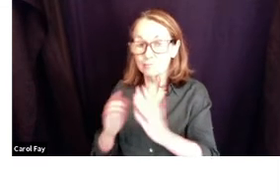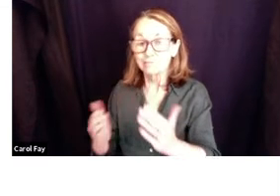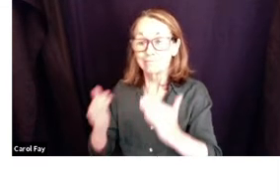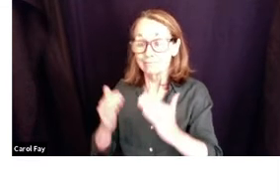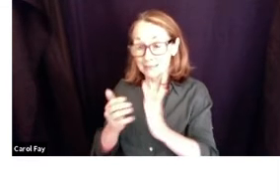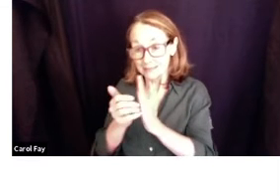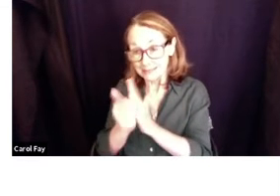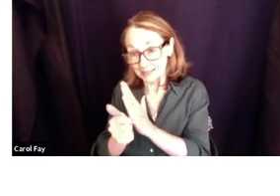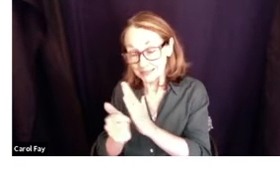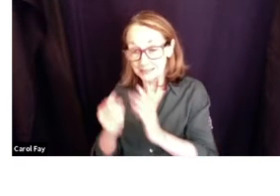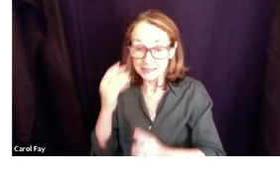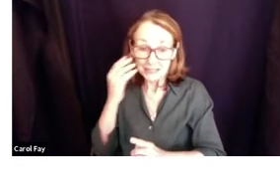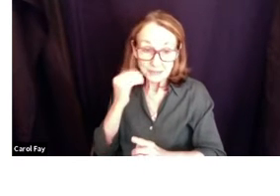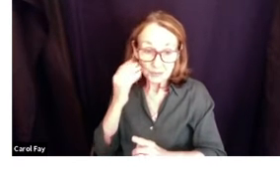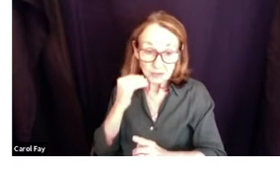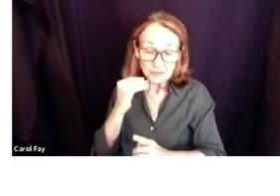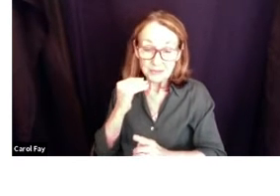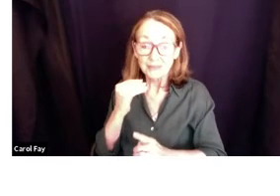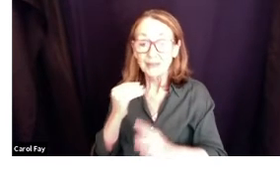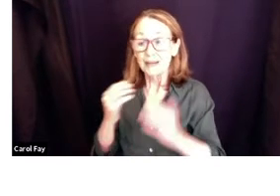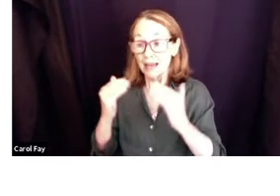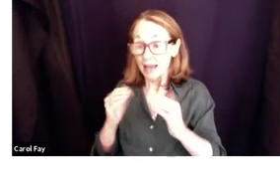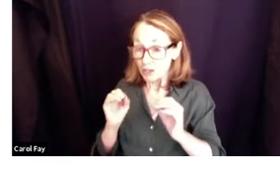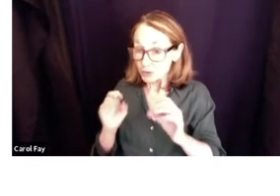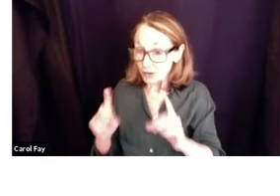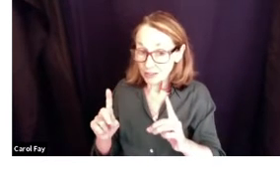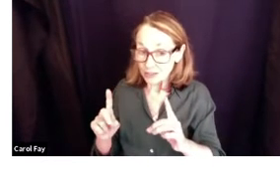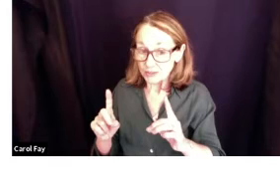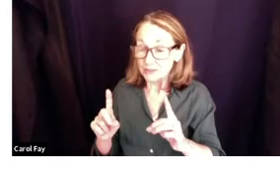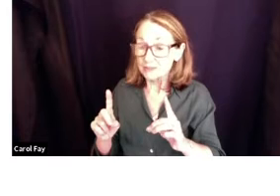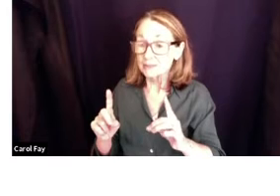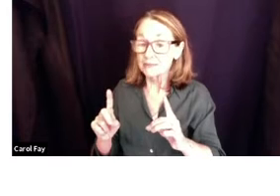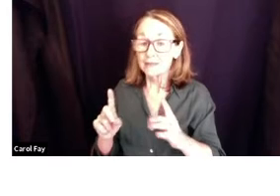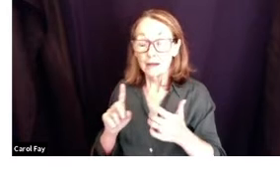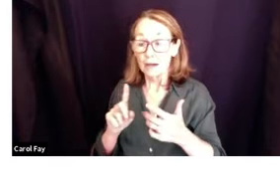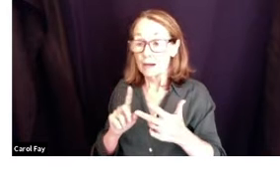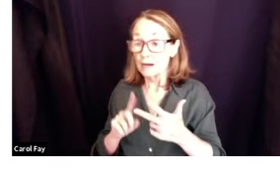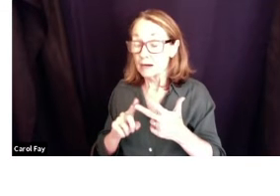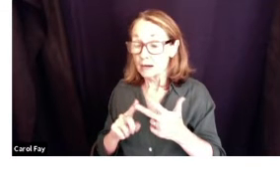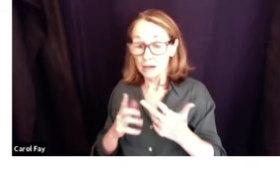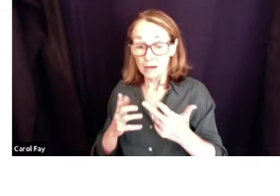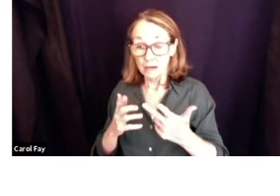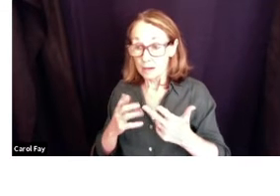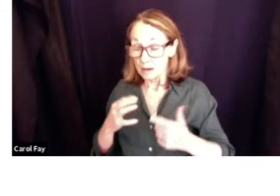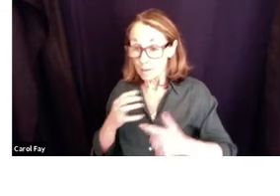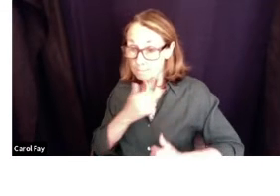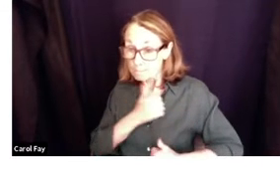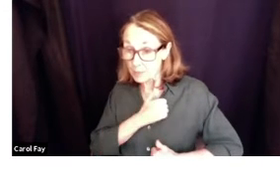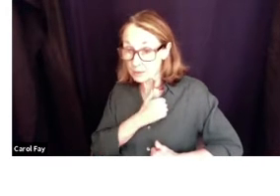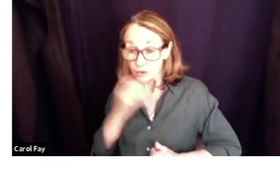experience, additional or prior experience, if you want to put that in. Education, if you have military